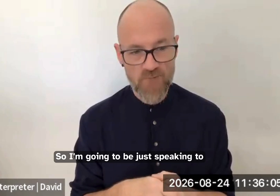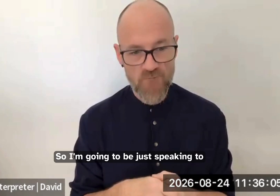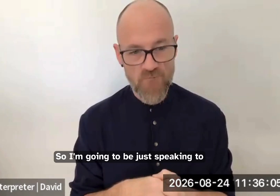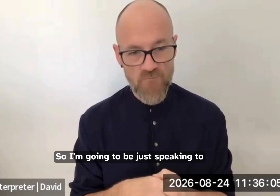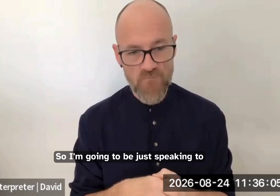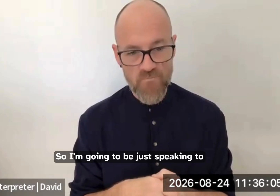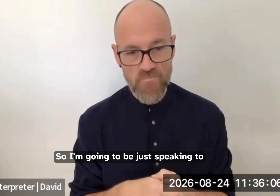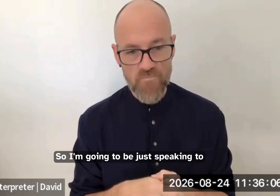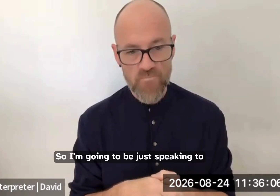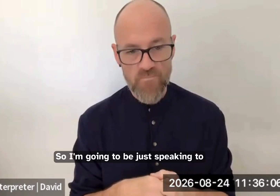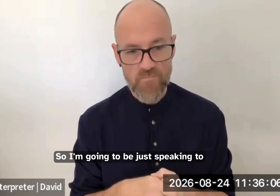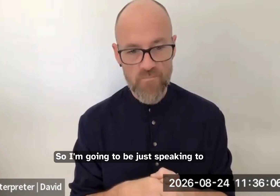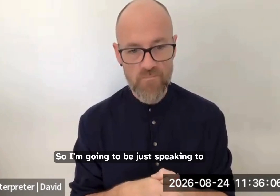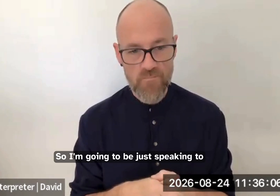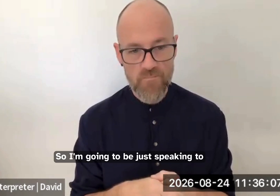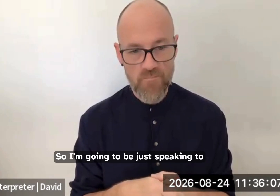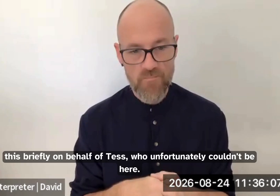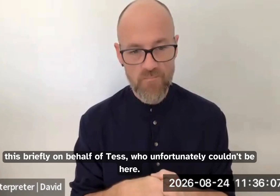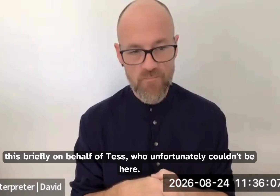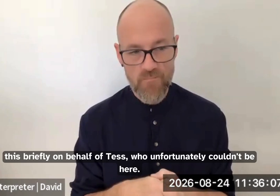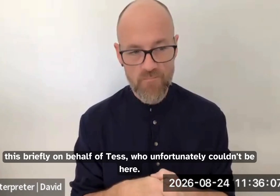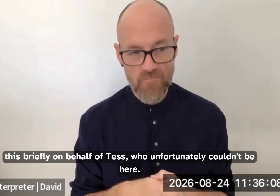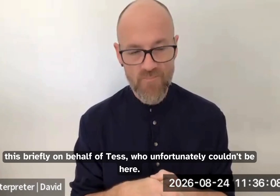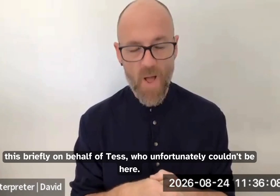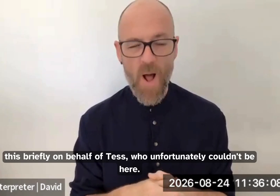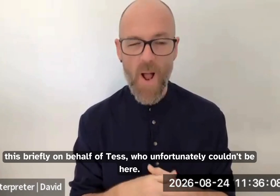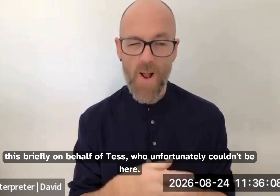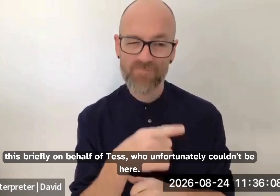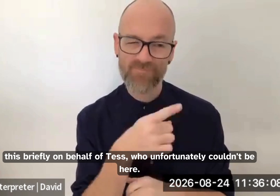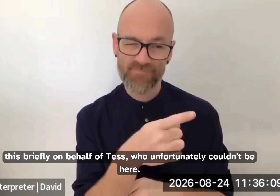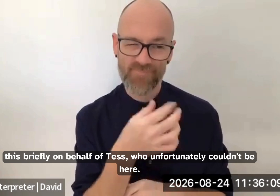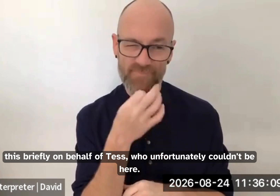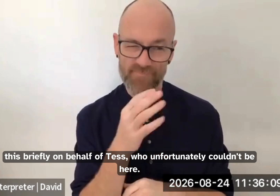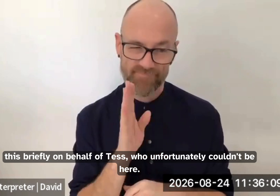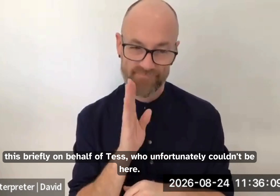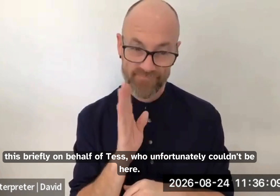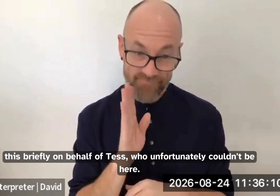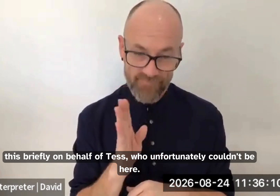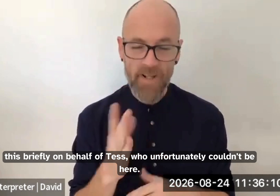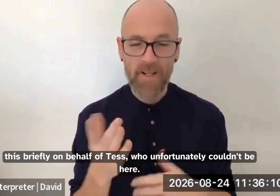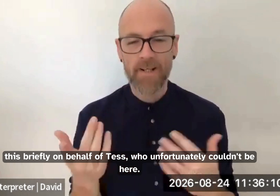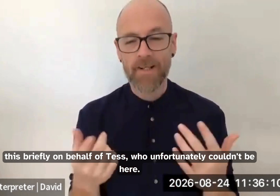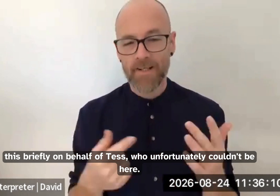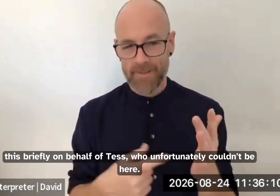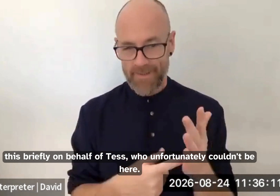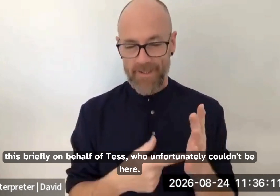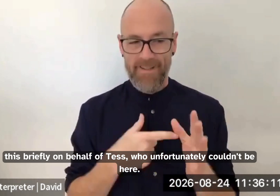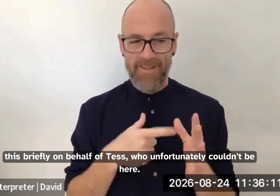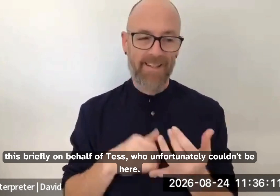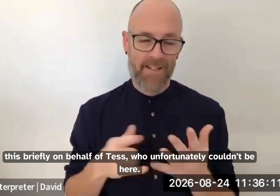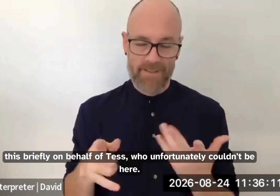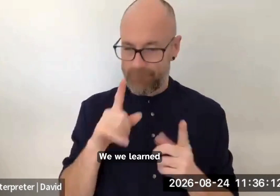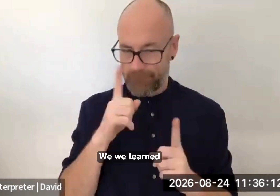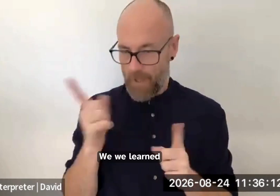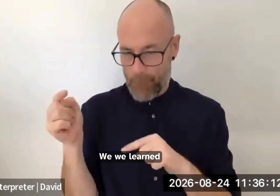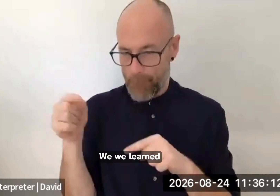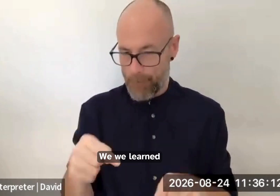So I'm going to be just speaking to this briefly on behalf of Tess, who unfortunately couldn't be here.